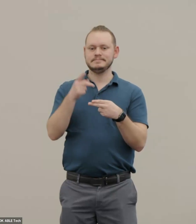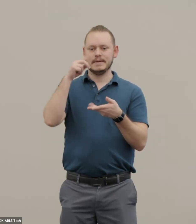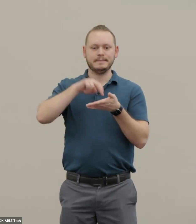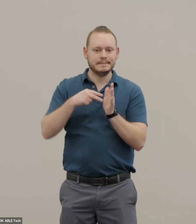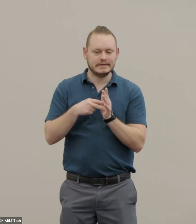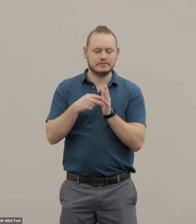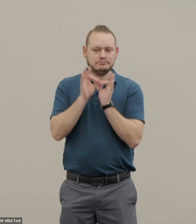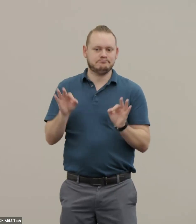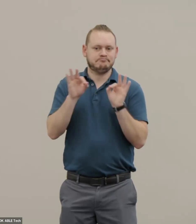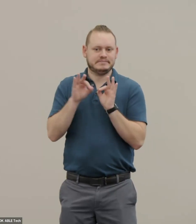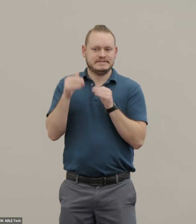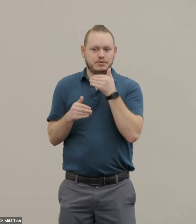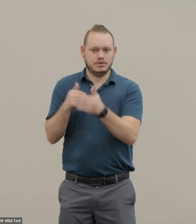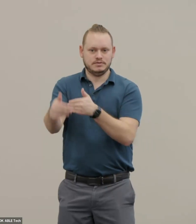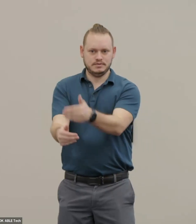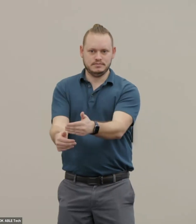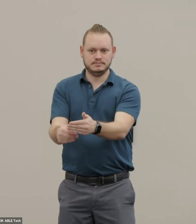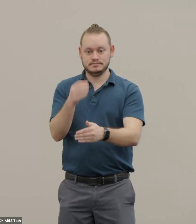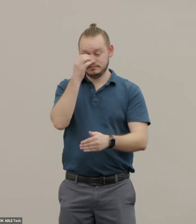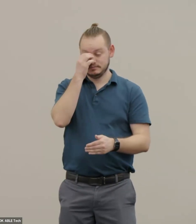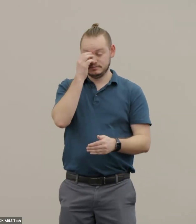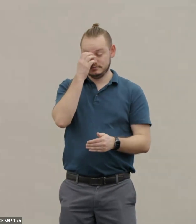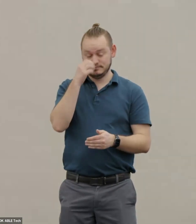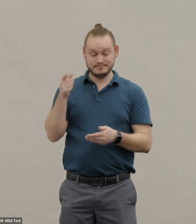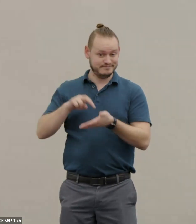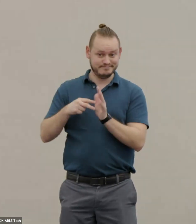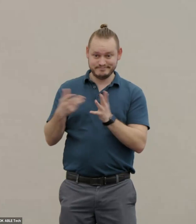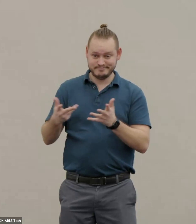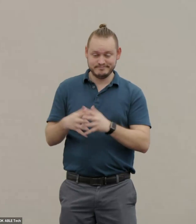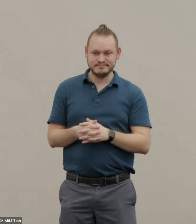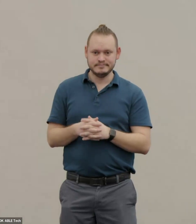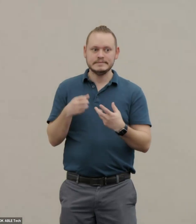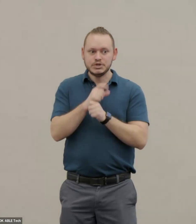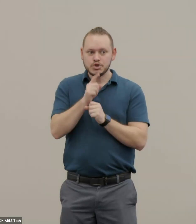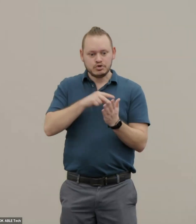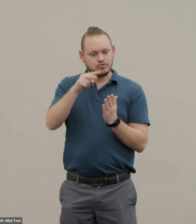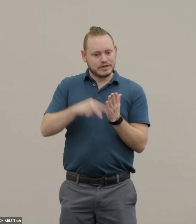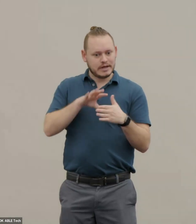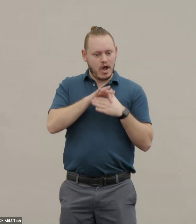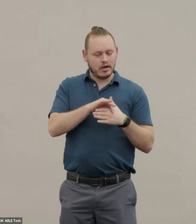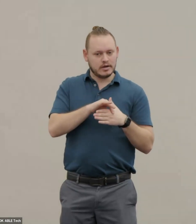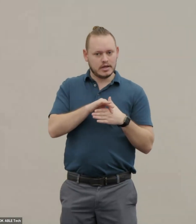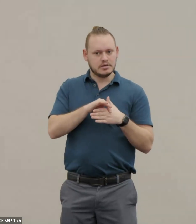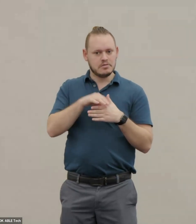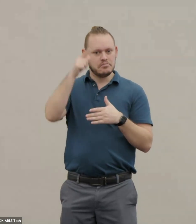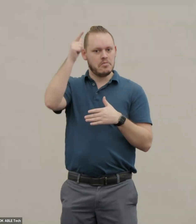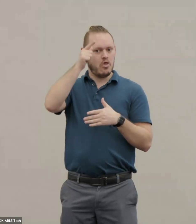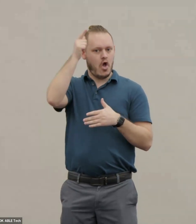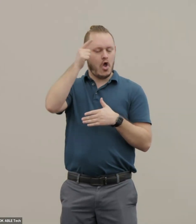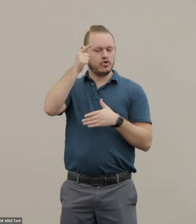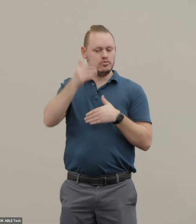sequence. And meaningful sequence simply says, make sure that you read content in a logical